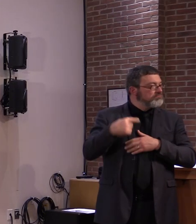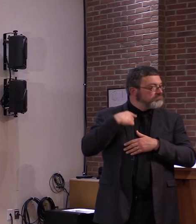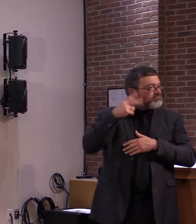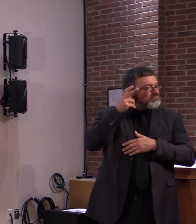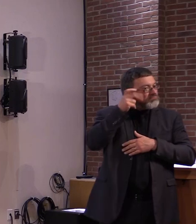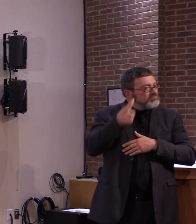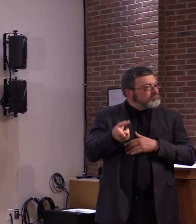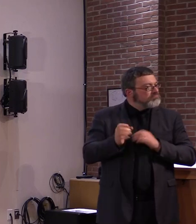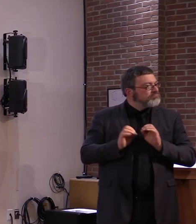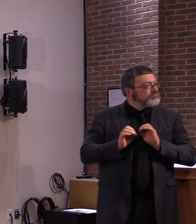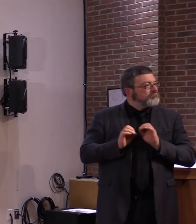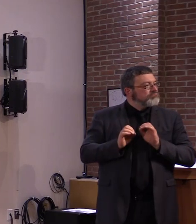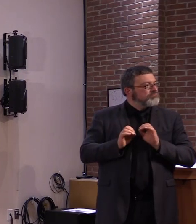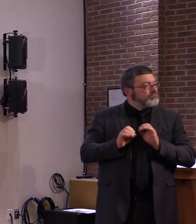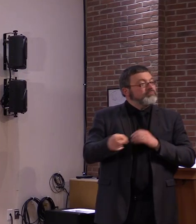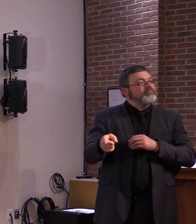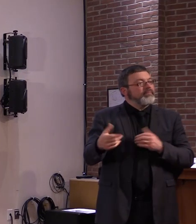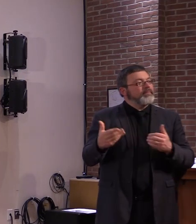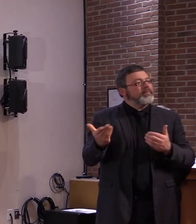Guy Page.